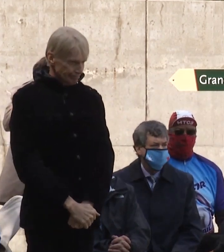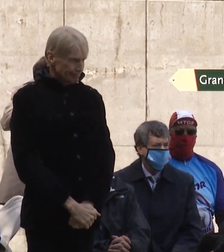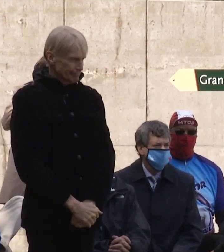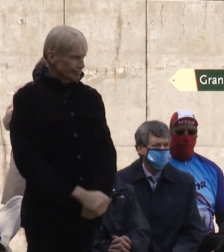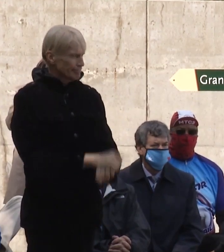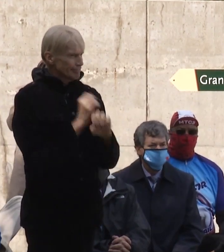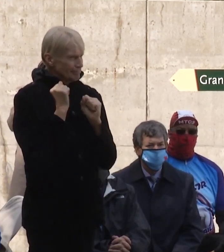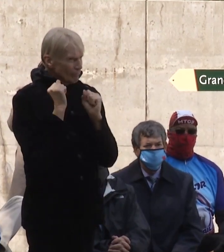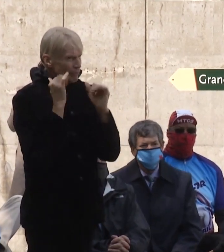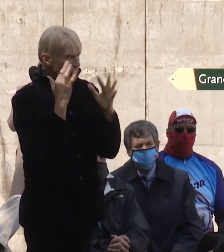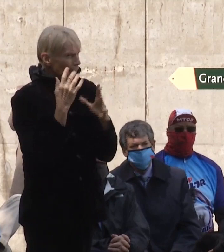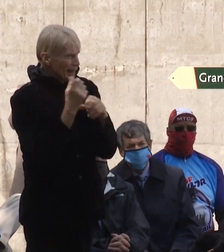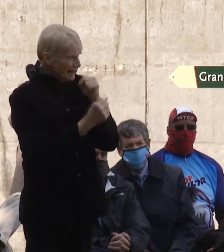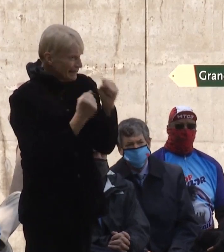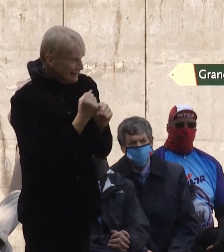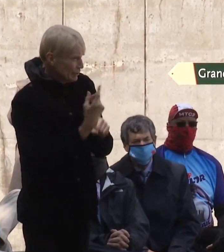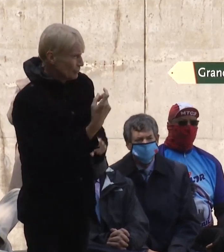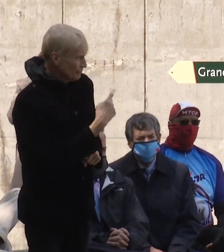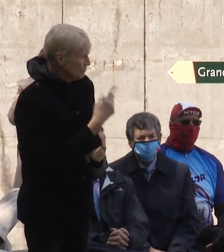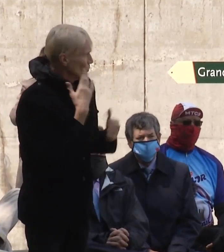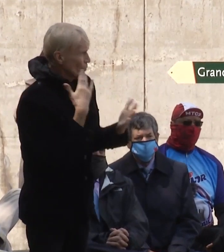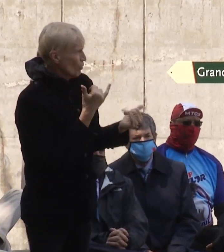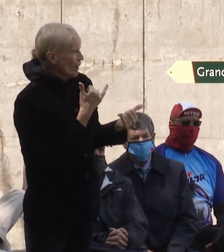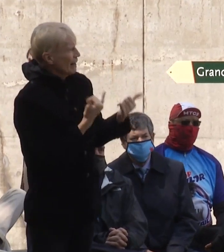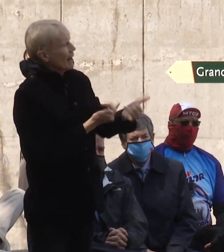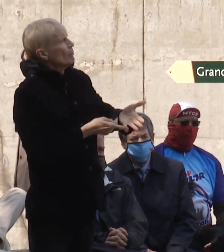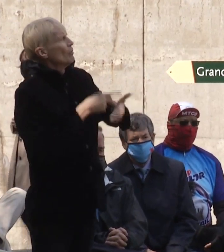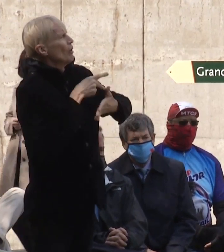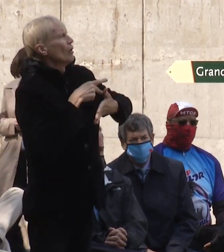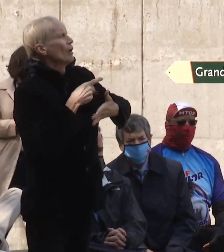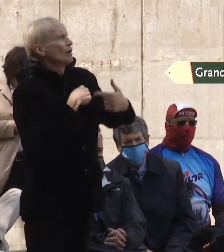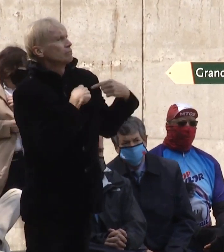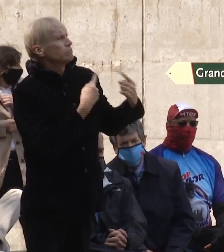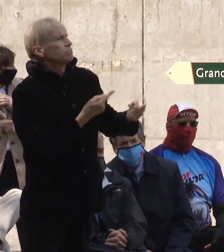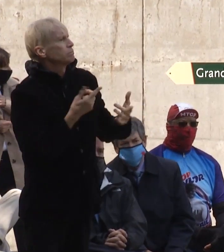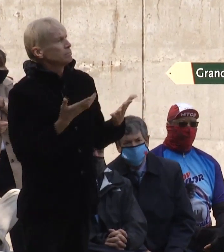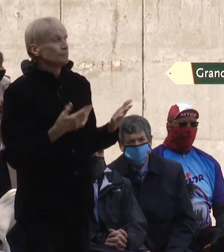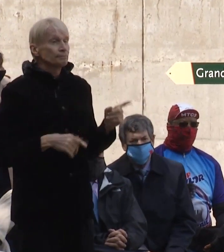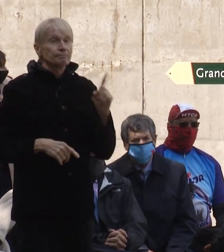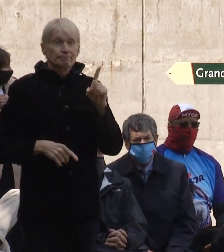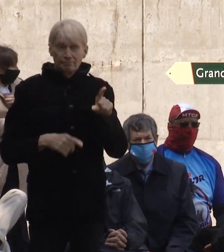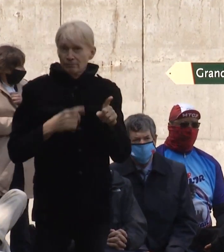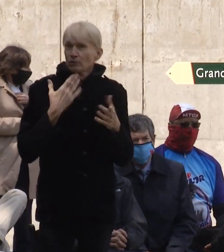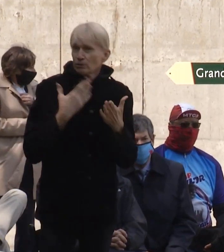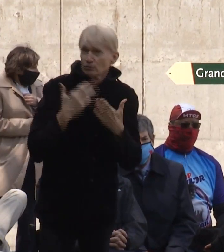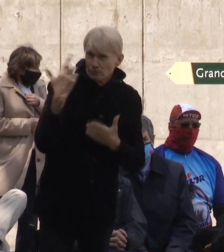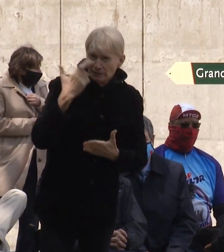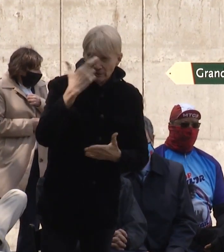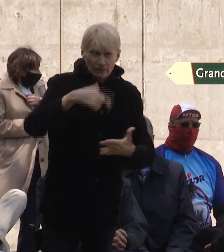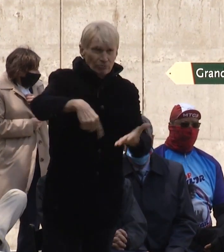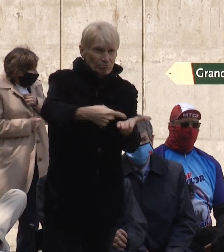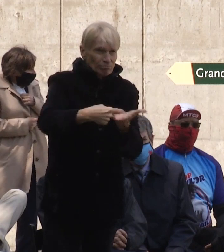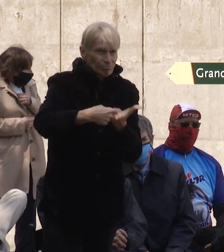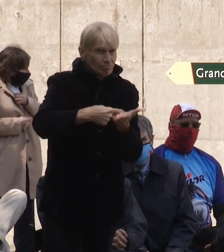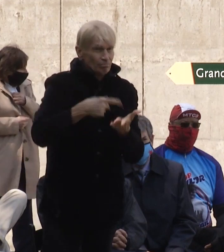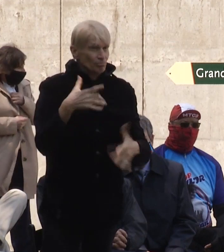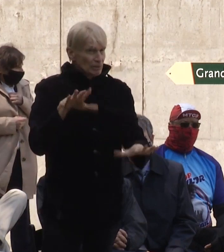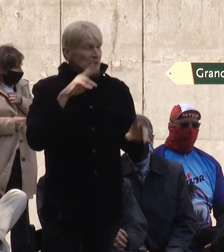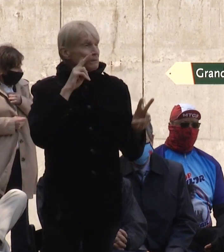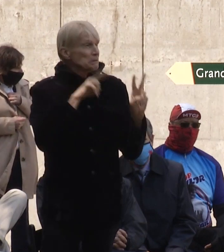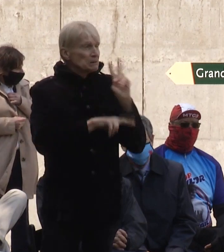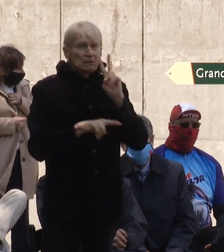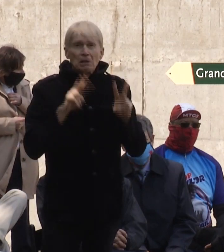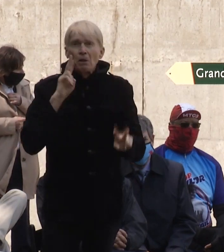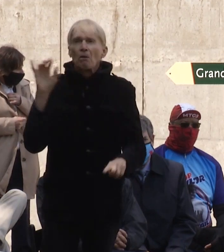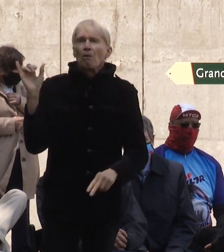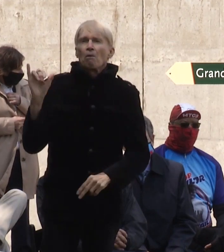So many years in the making, why was this such a priority to finally get this done? Well, I think for the reasons that we've been talking about. You can see